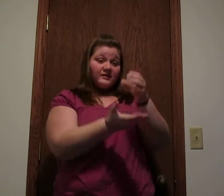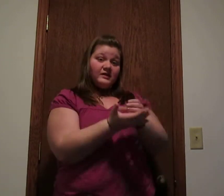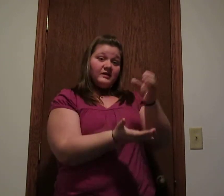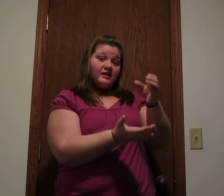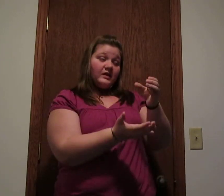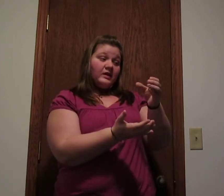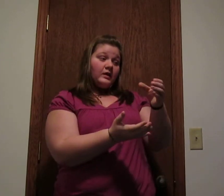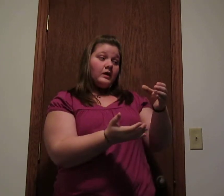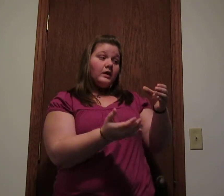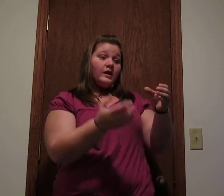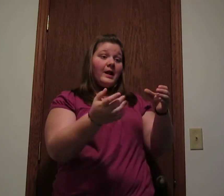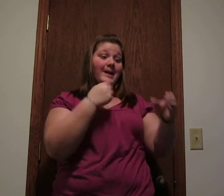of it. Why has it got water on the outside of it?